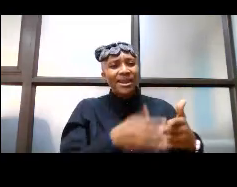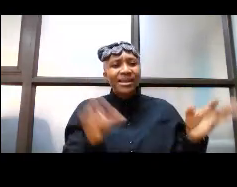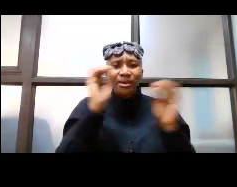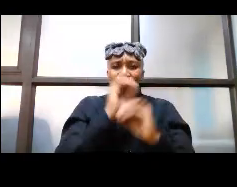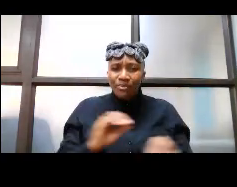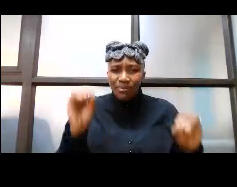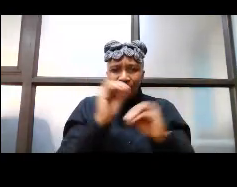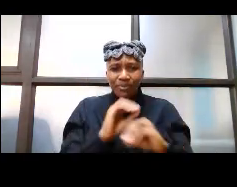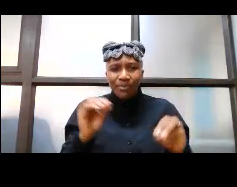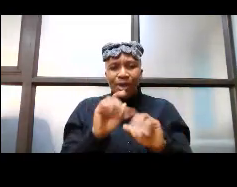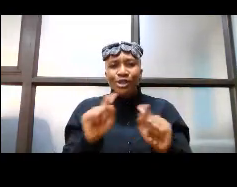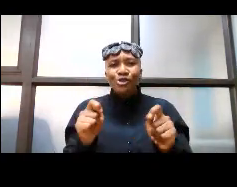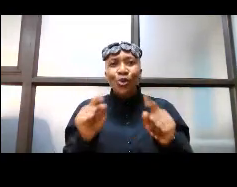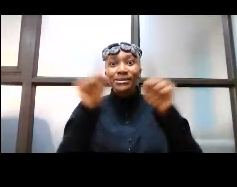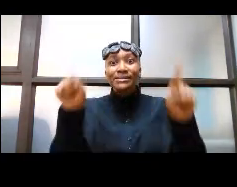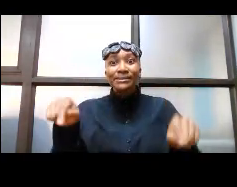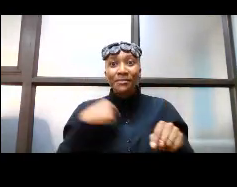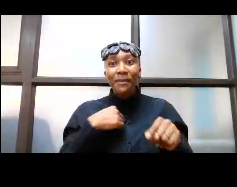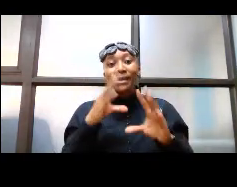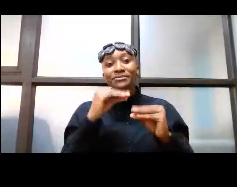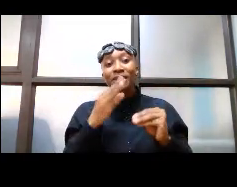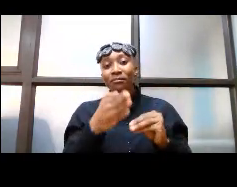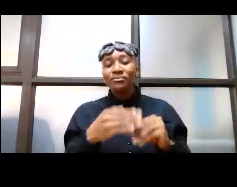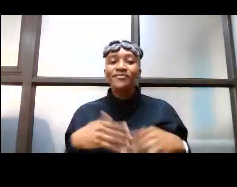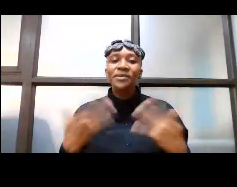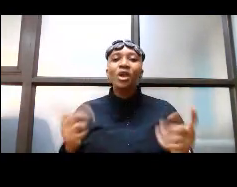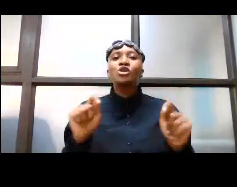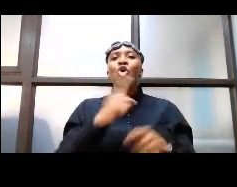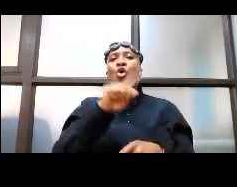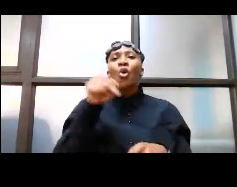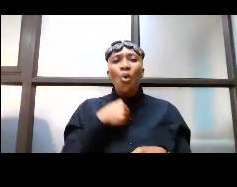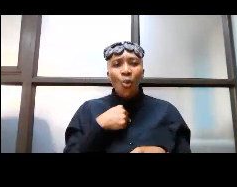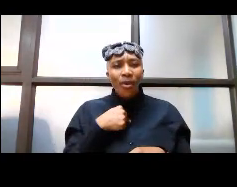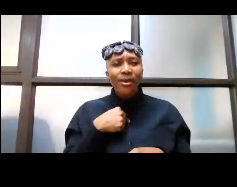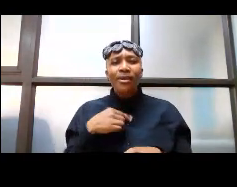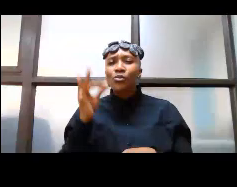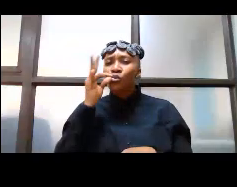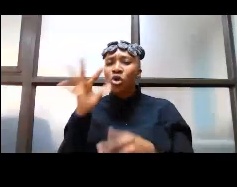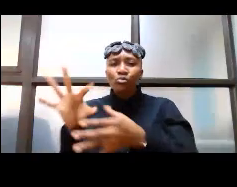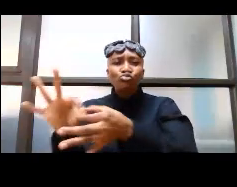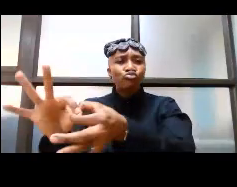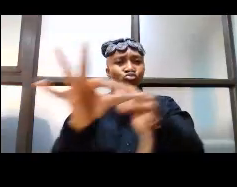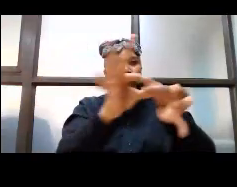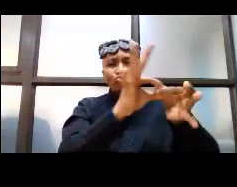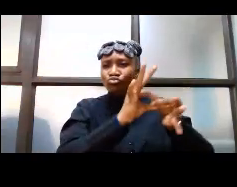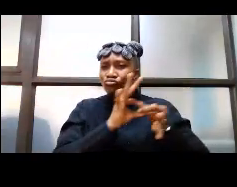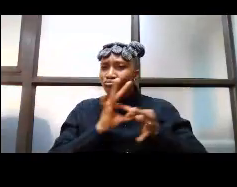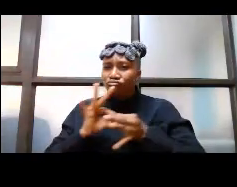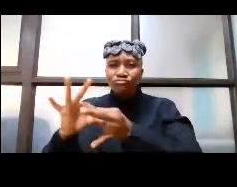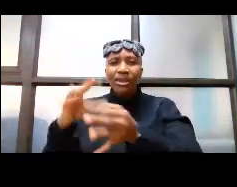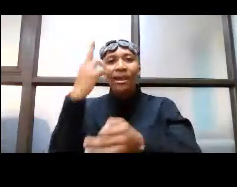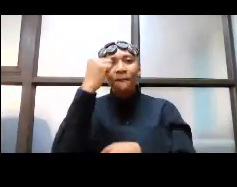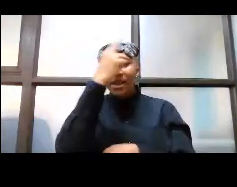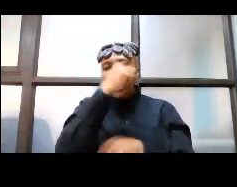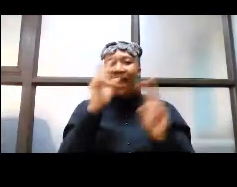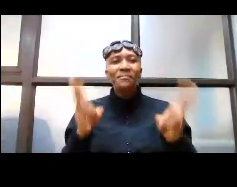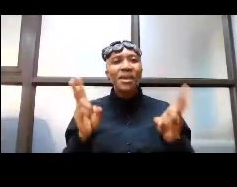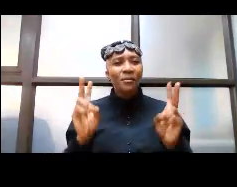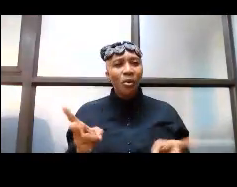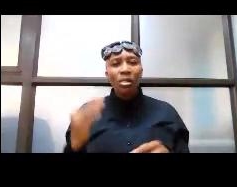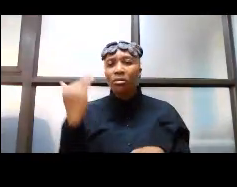speaking there. We were almost sort of harmonious or homogeneous blind people with partially